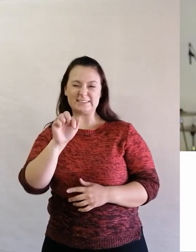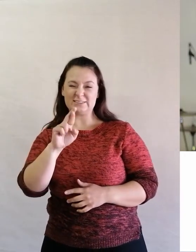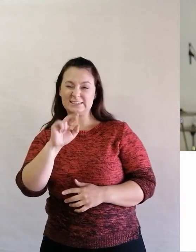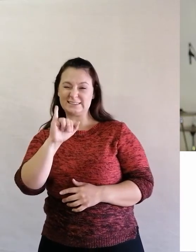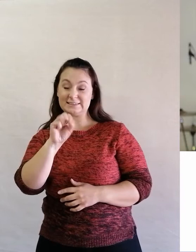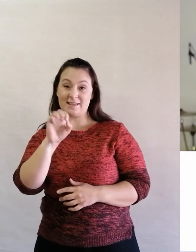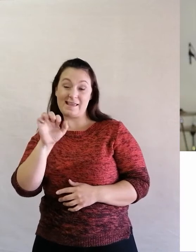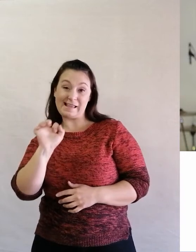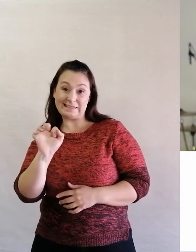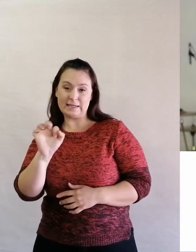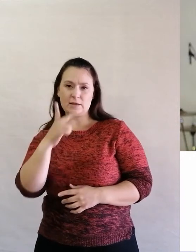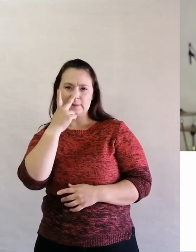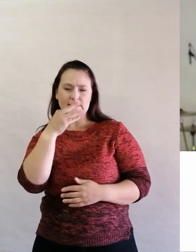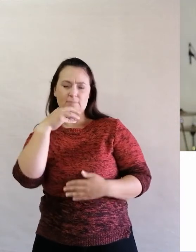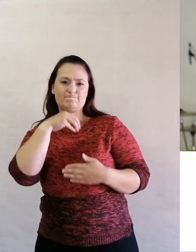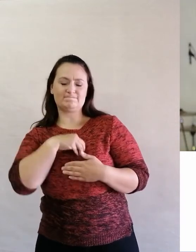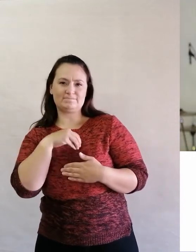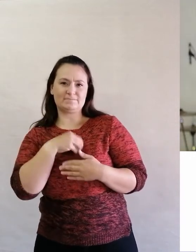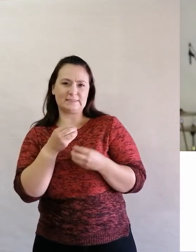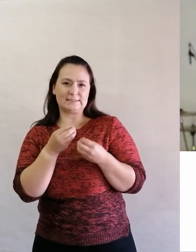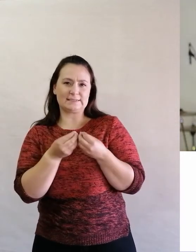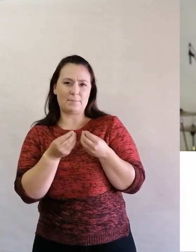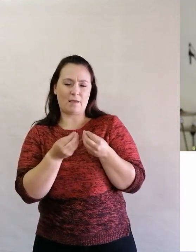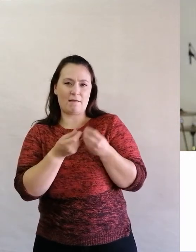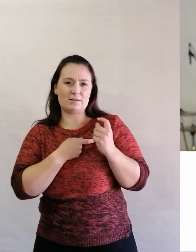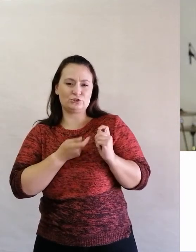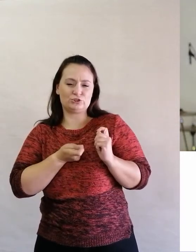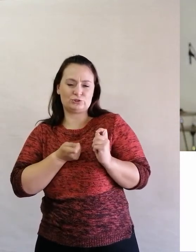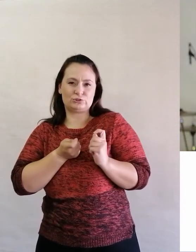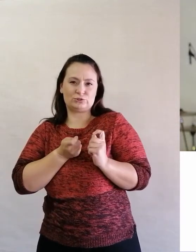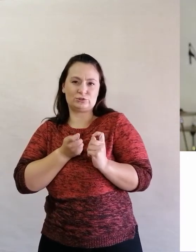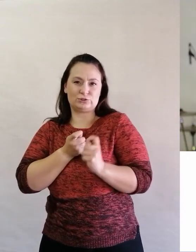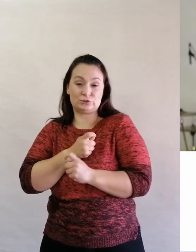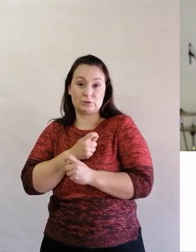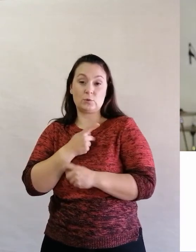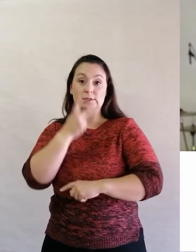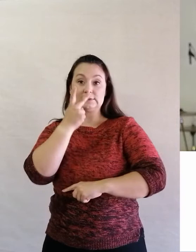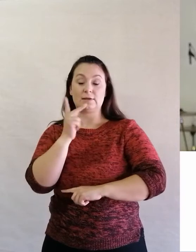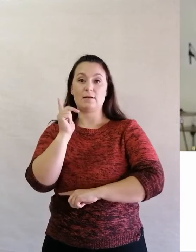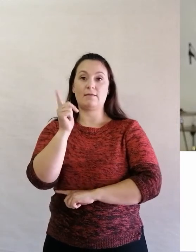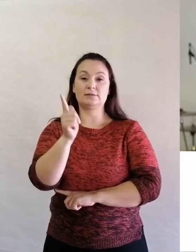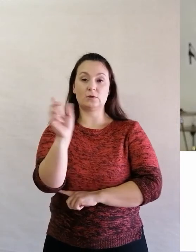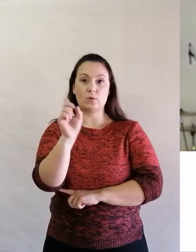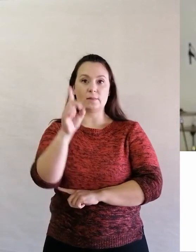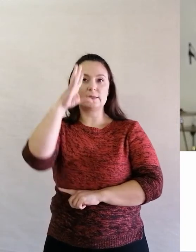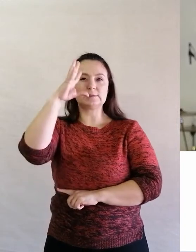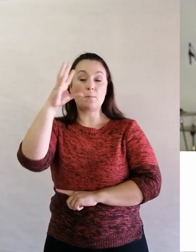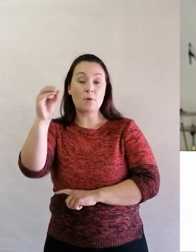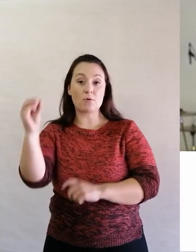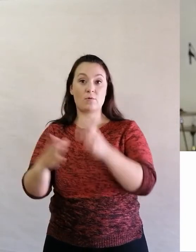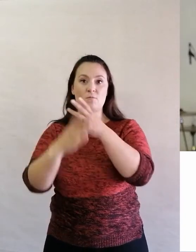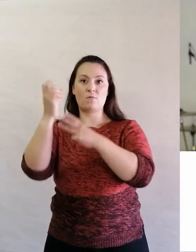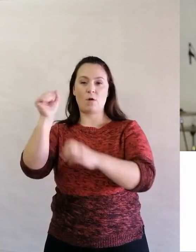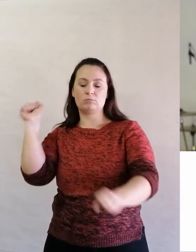time. Something kind of began to change, because later on we're going to see that the Spirit of God impacts him